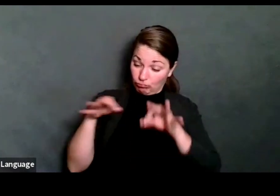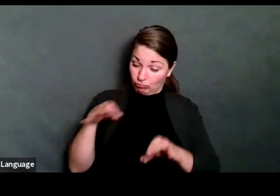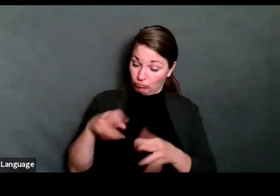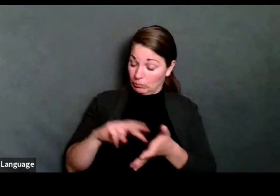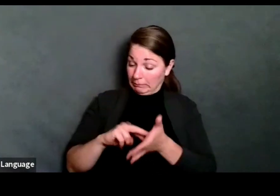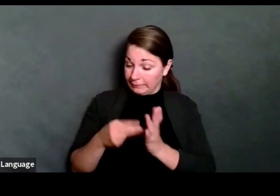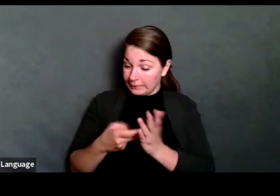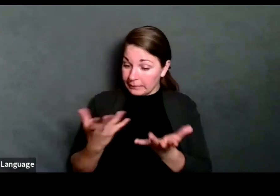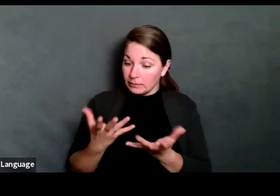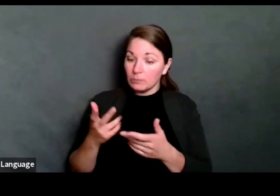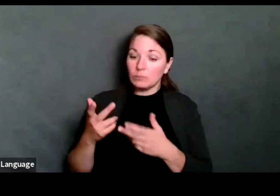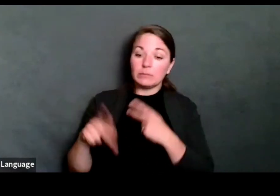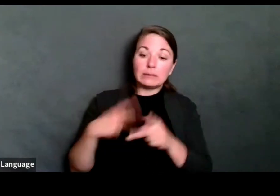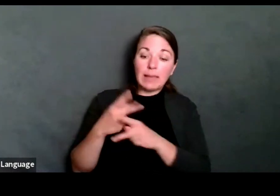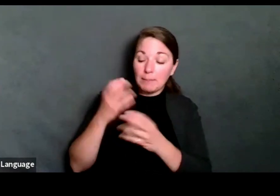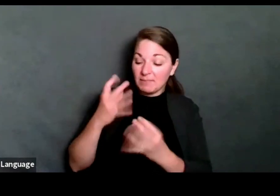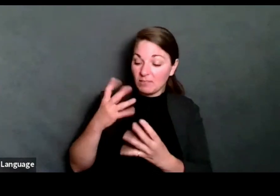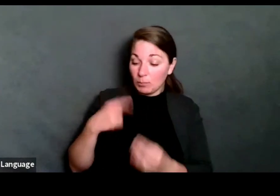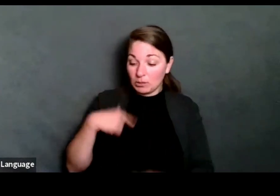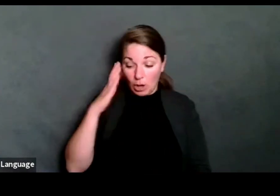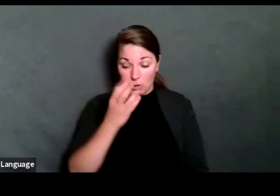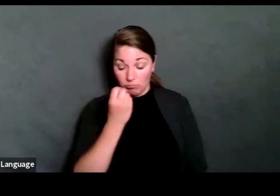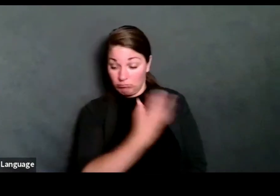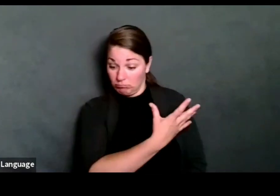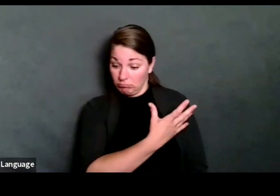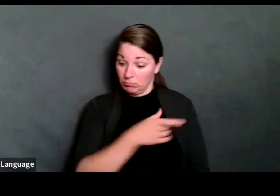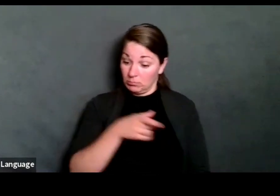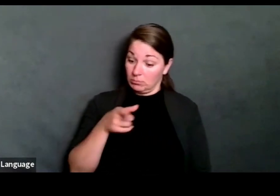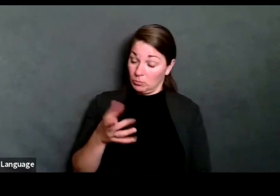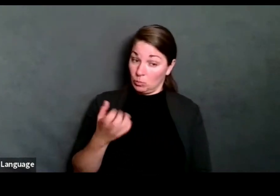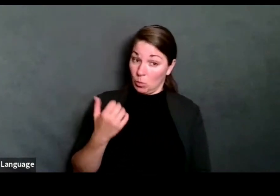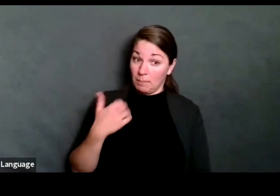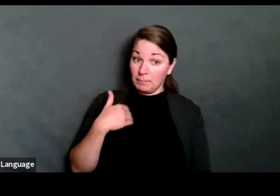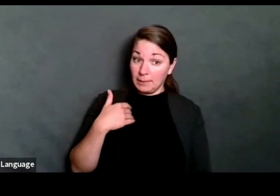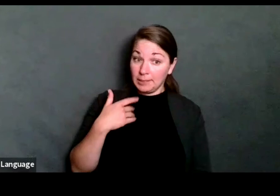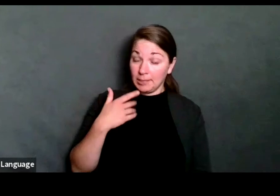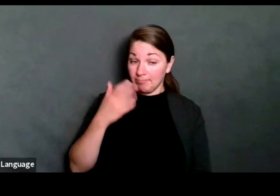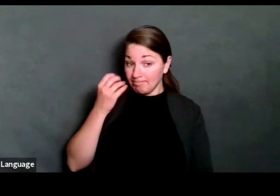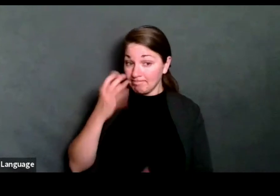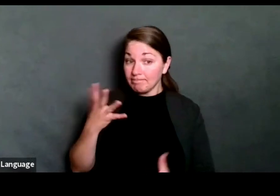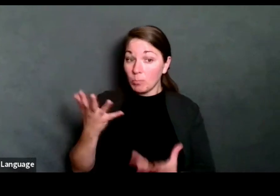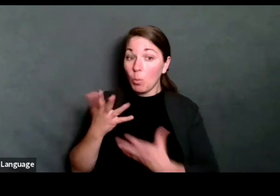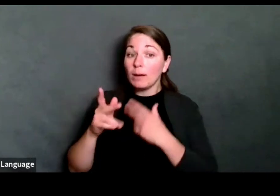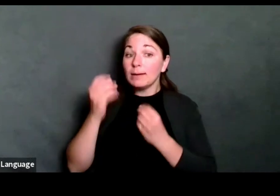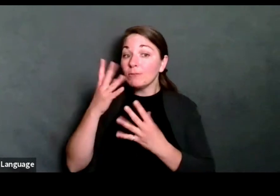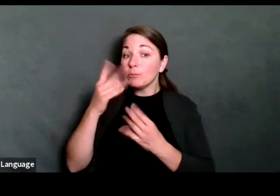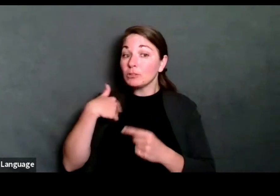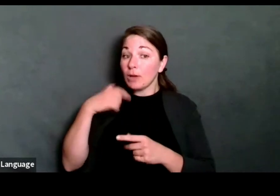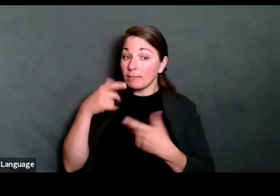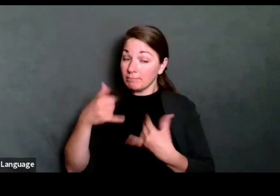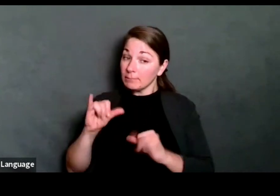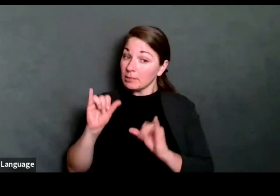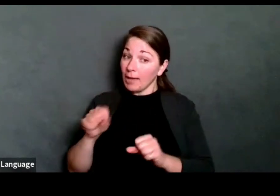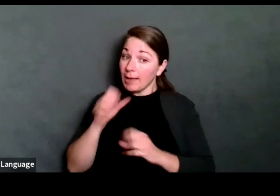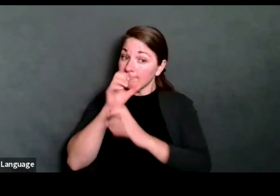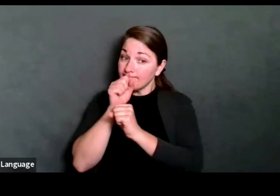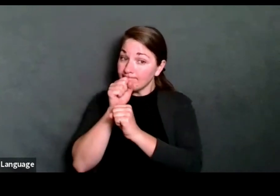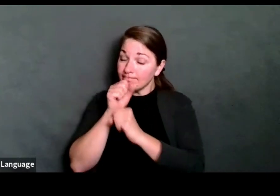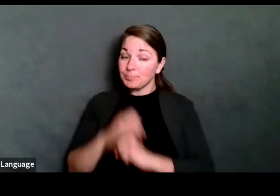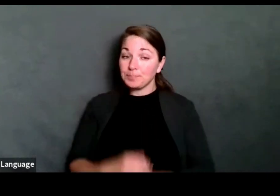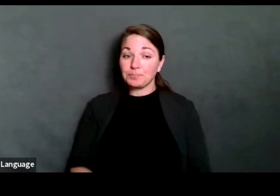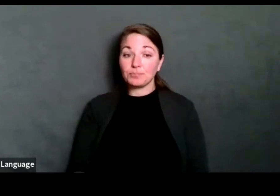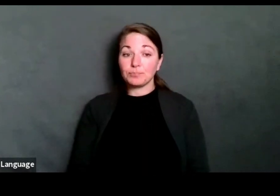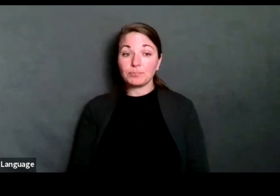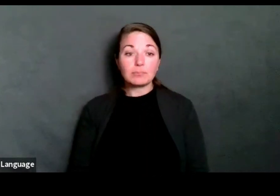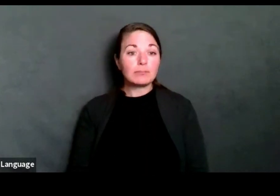what that means and what kind of information I have to report and what information I can keep confidential?" Some survivors are ready